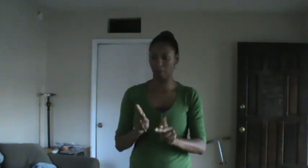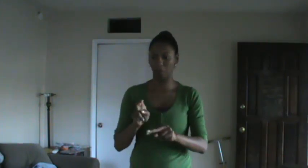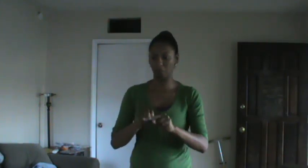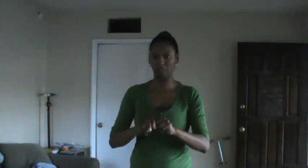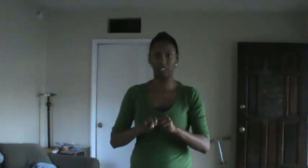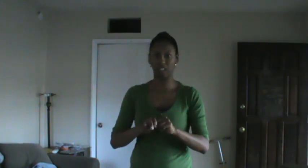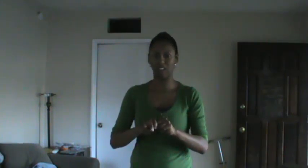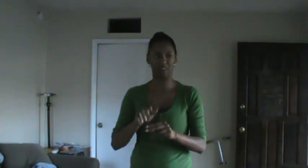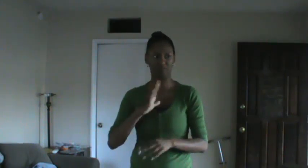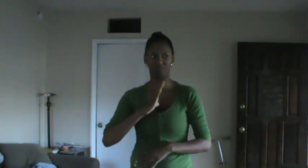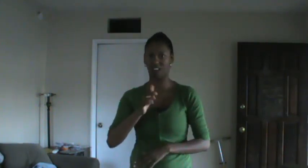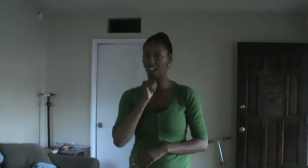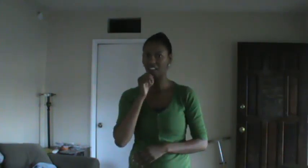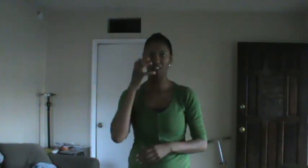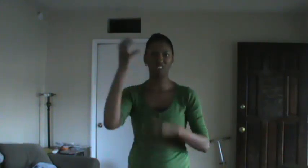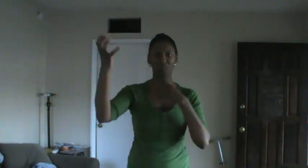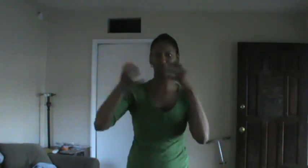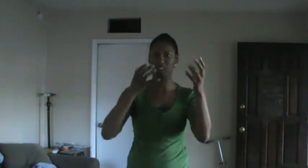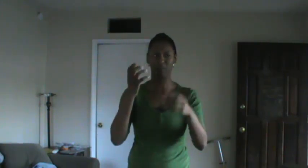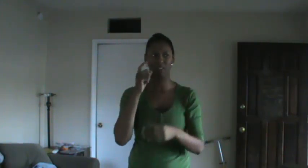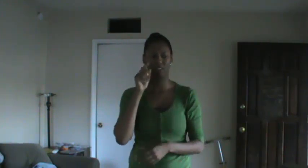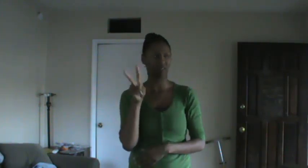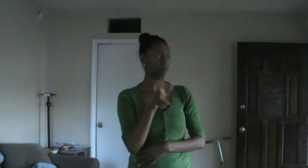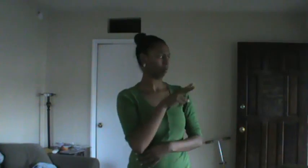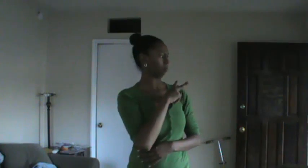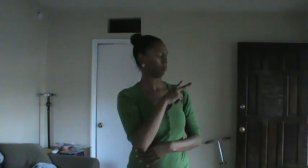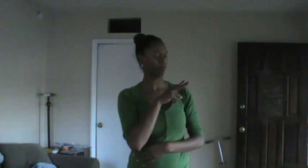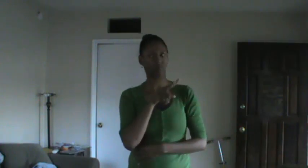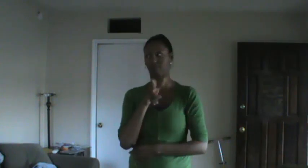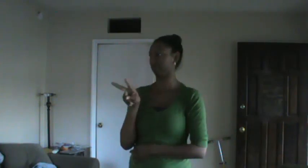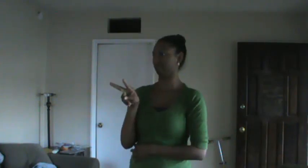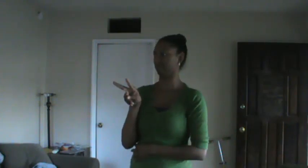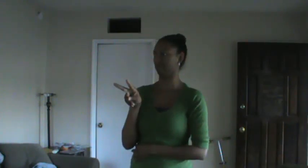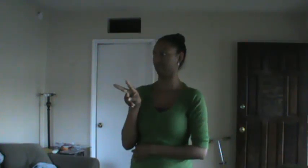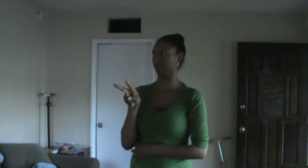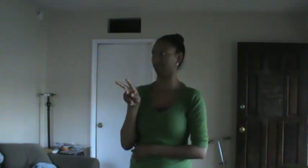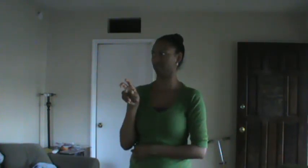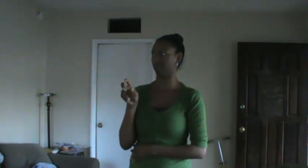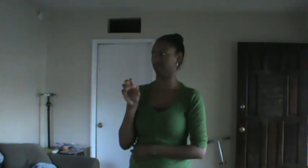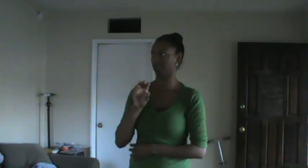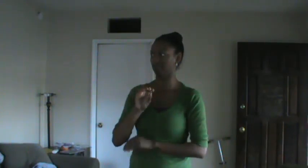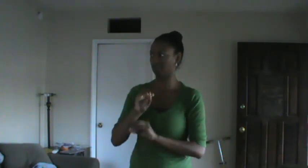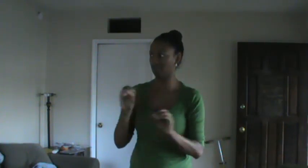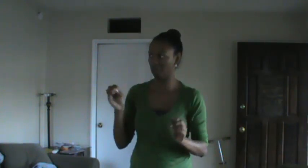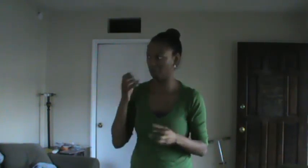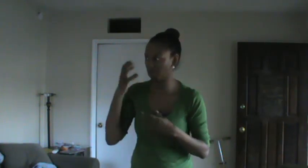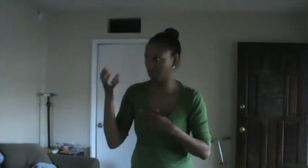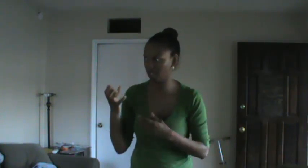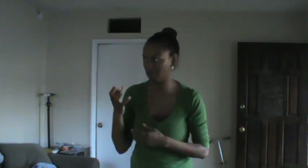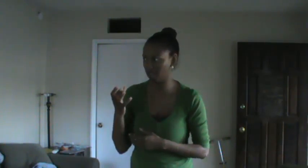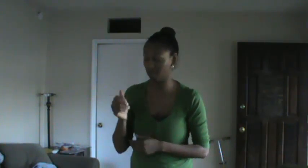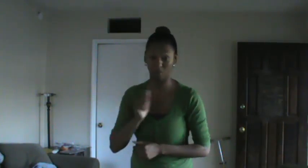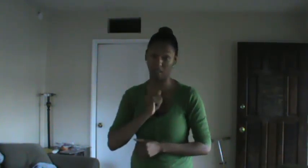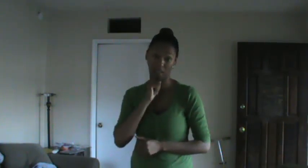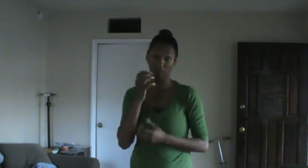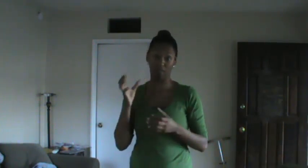around, and we ended up landing in a cargo airport in Anchorage, which indicated that it was pretty serious, although none of us really knew it at the time.